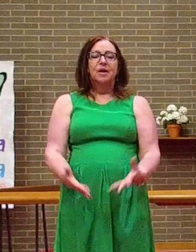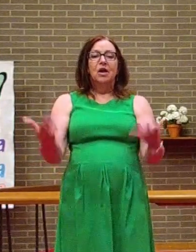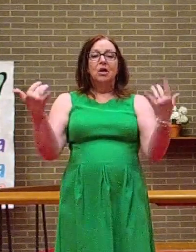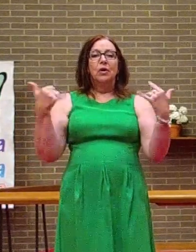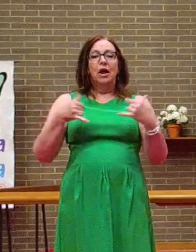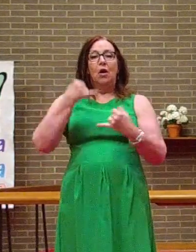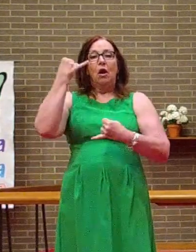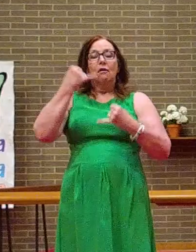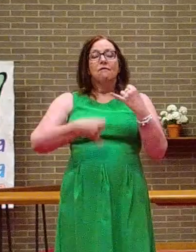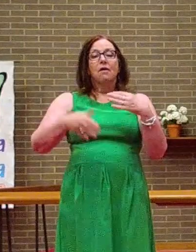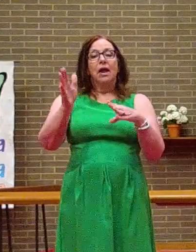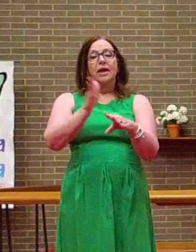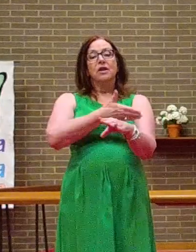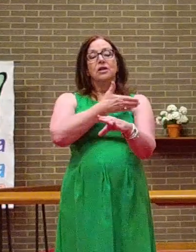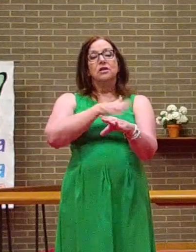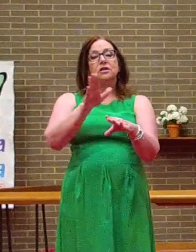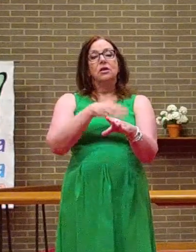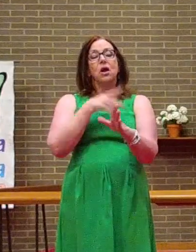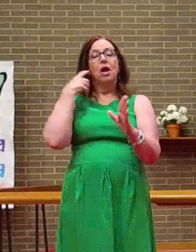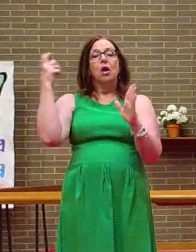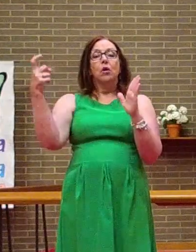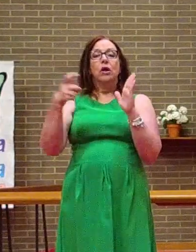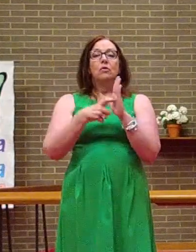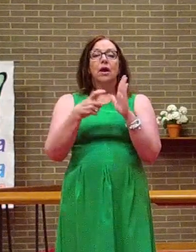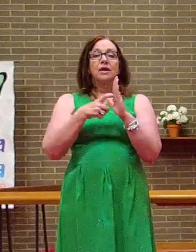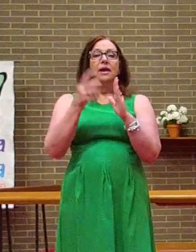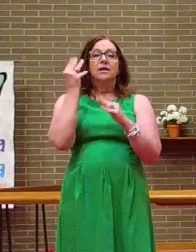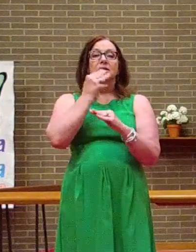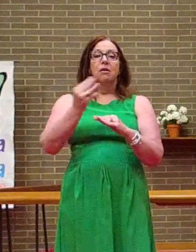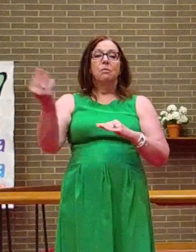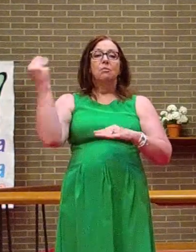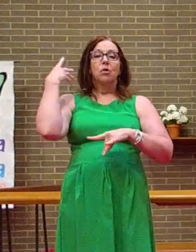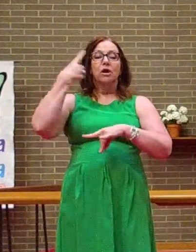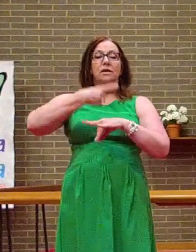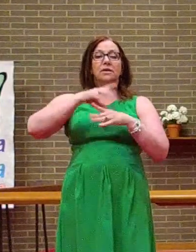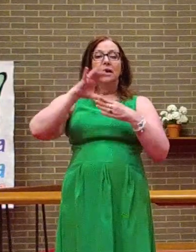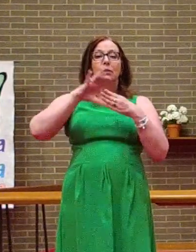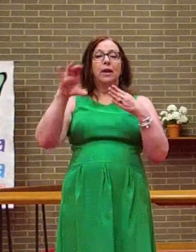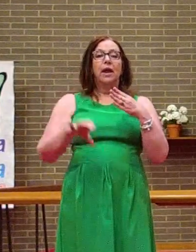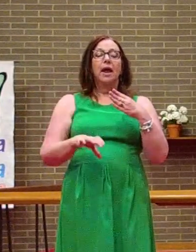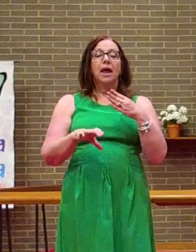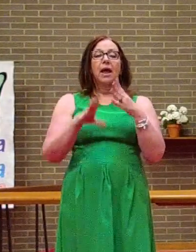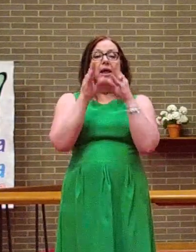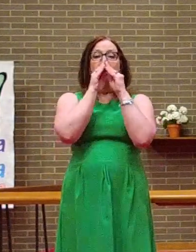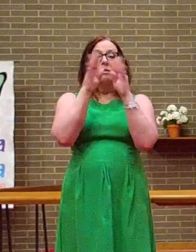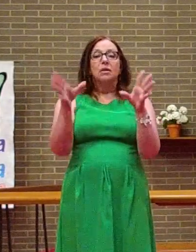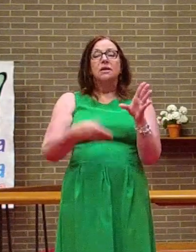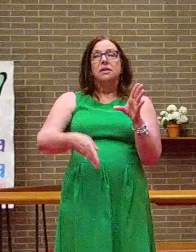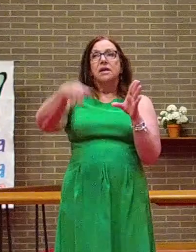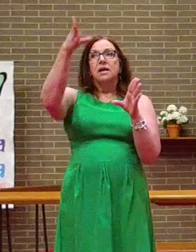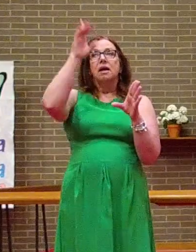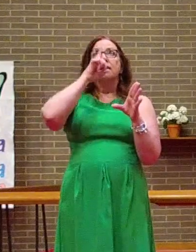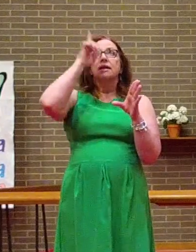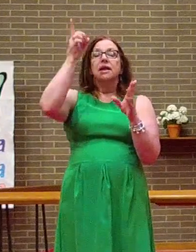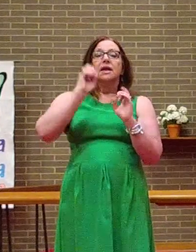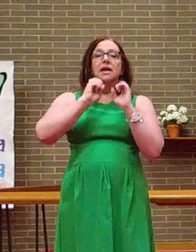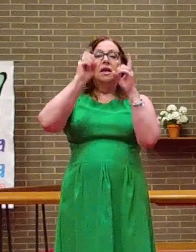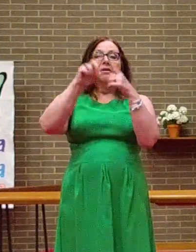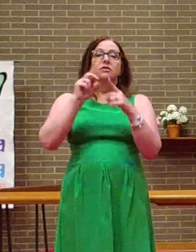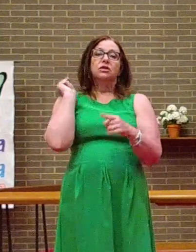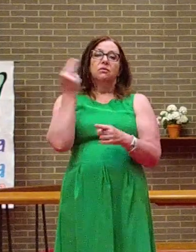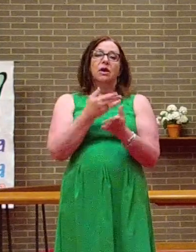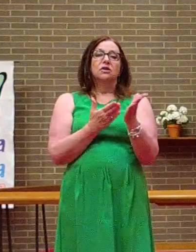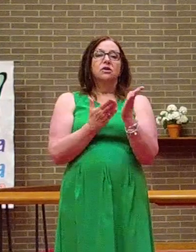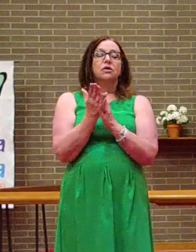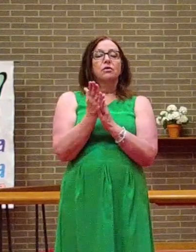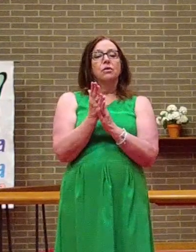our final hymn, and we recognize on this Memorial Day weekend the blessings that God gives to us through all